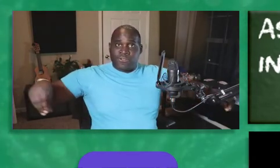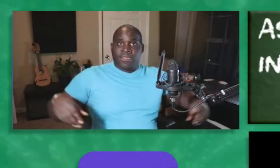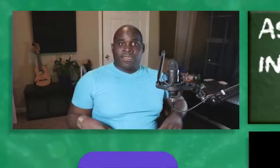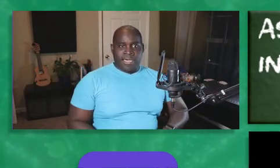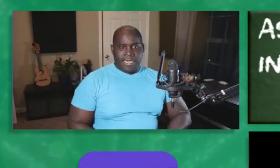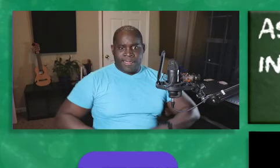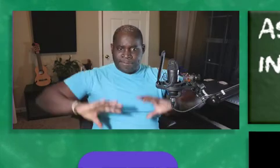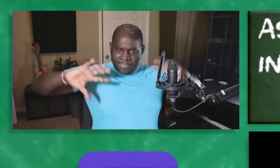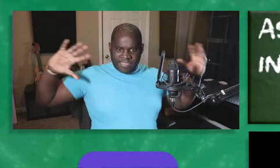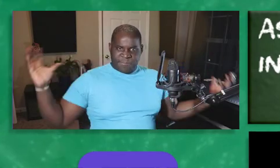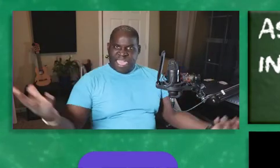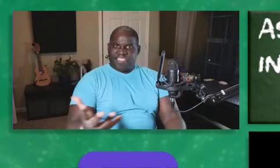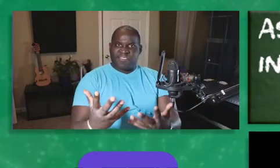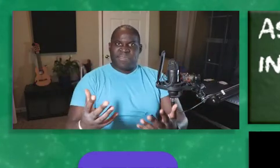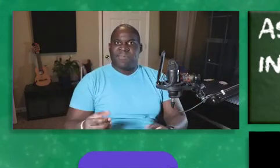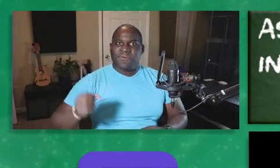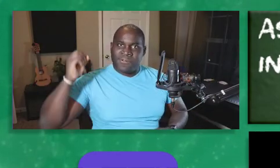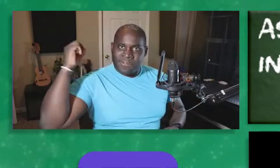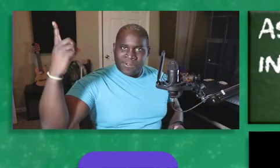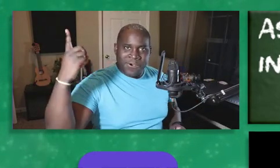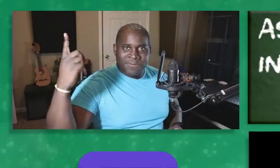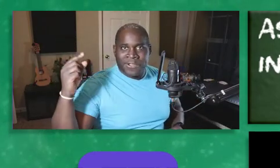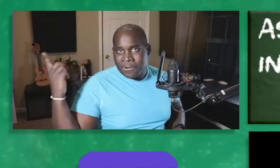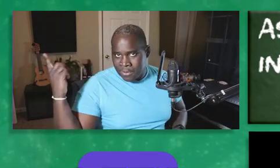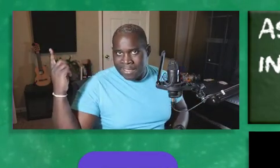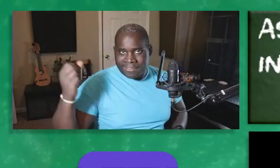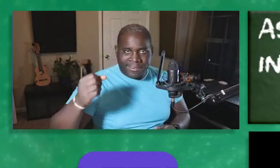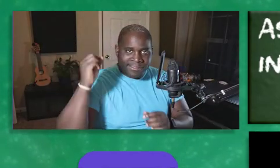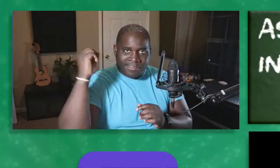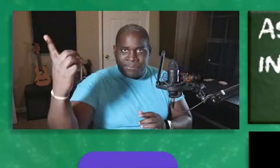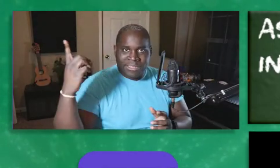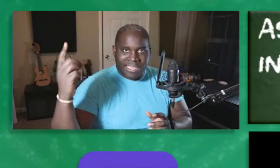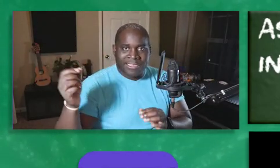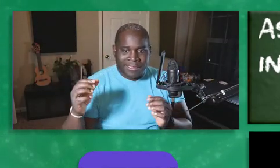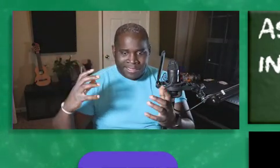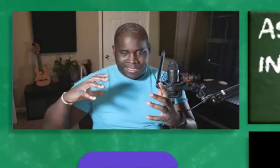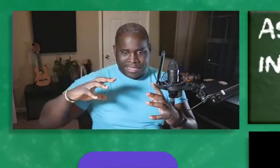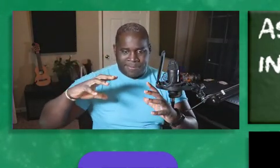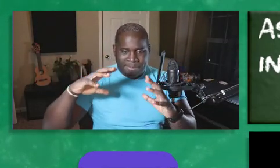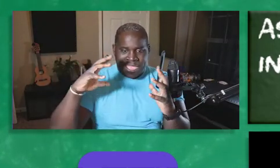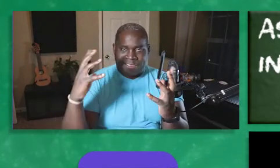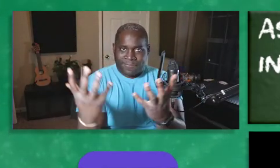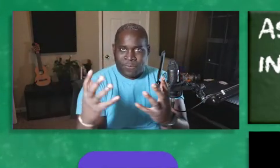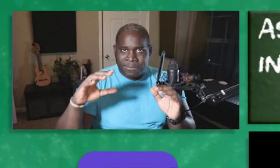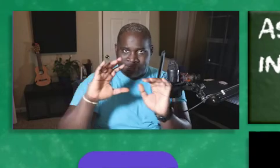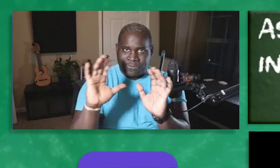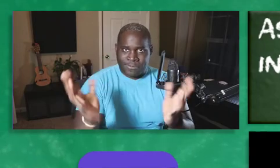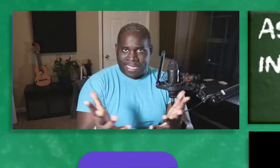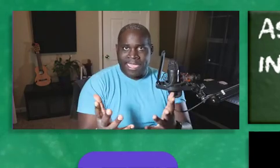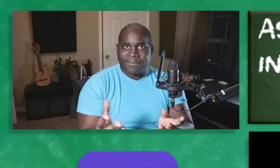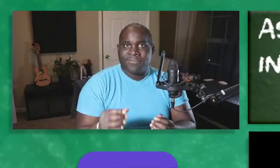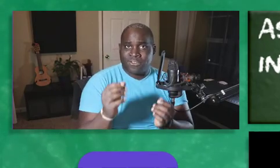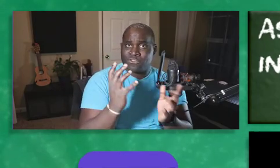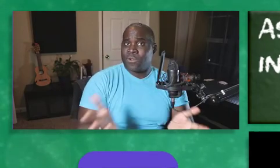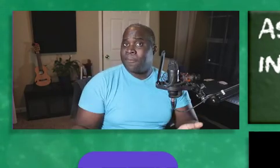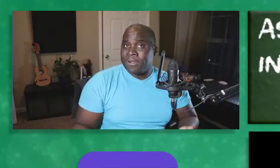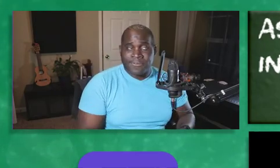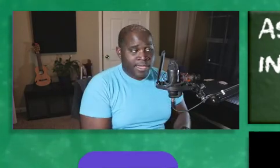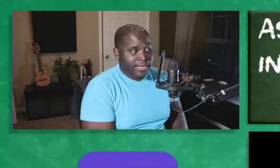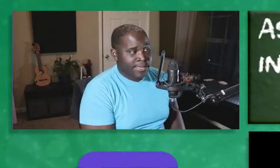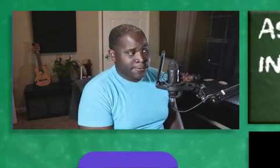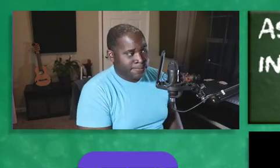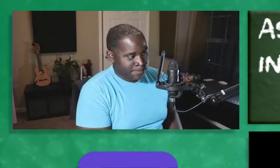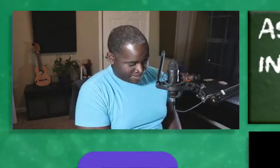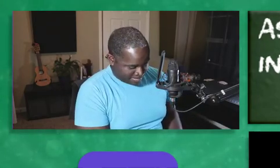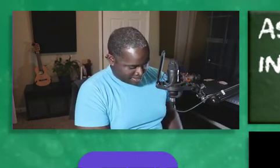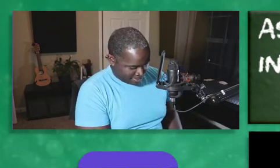breach, the mass of people over there, going back to indexing, but like I can form things with my hand to describe what I'm